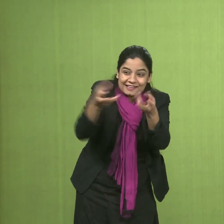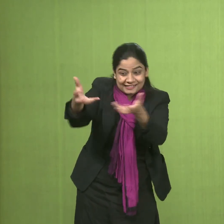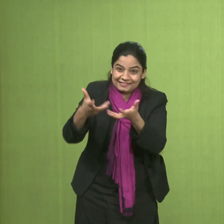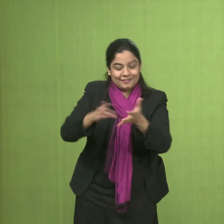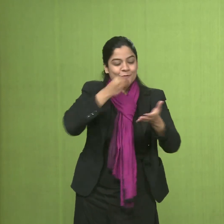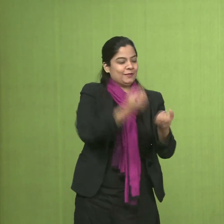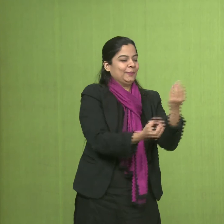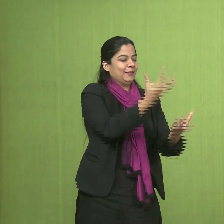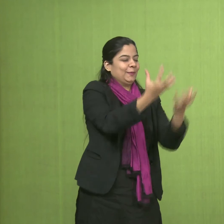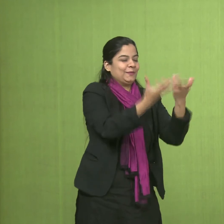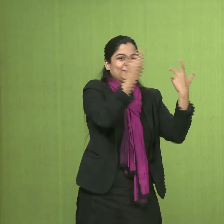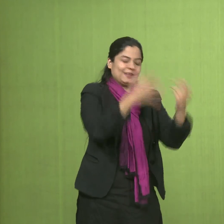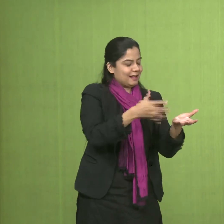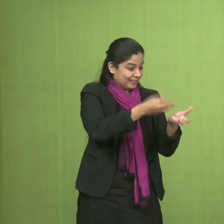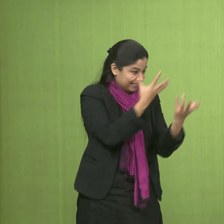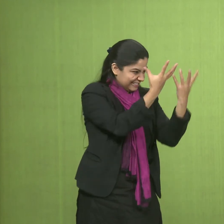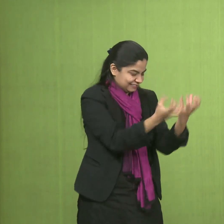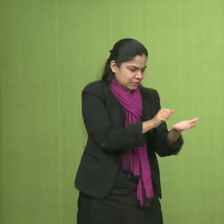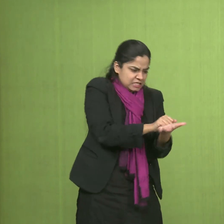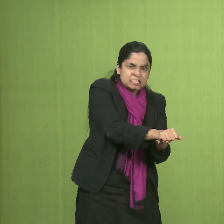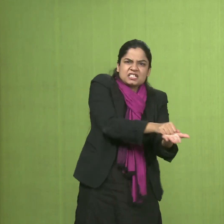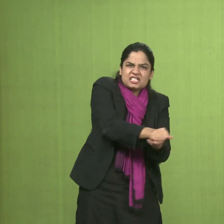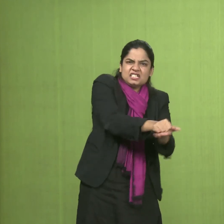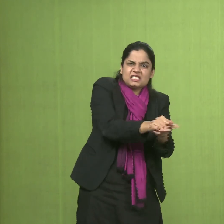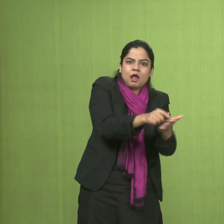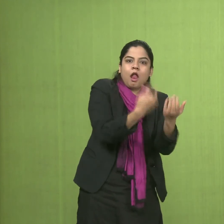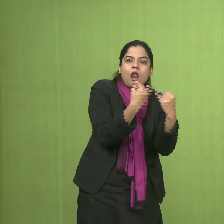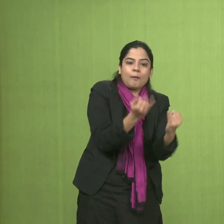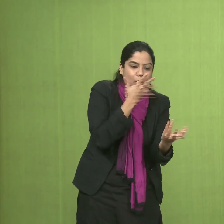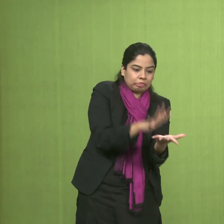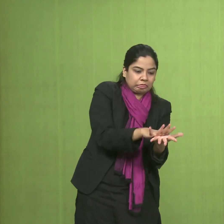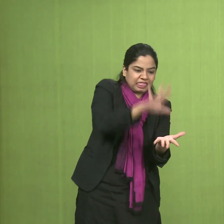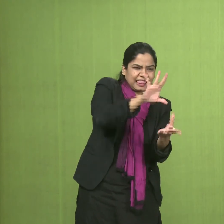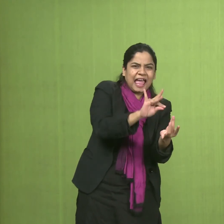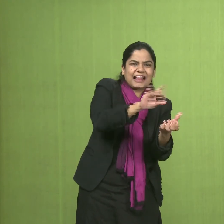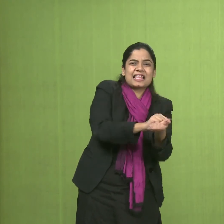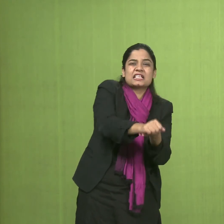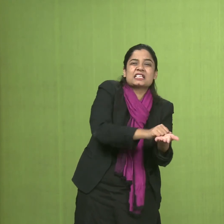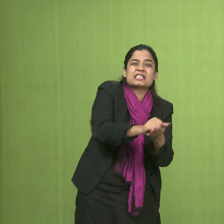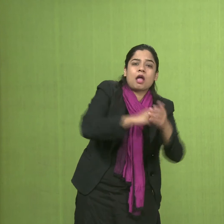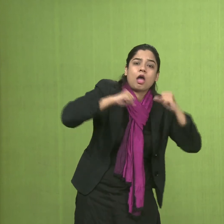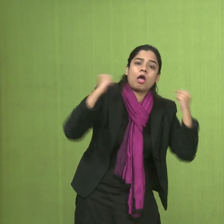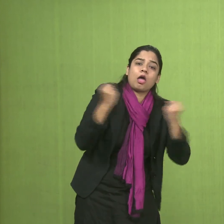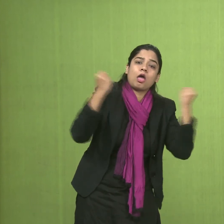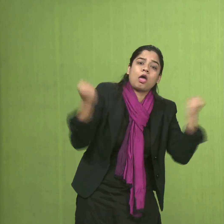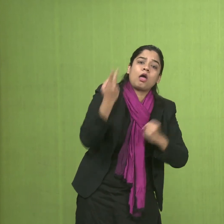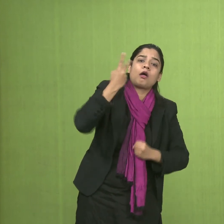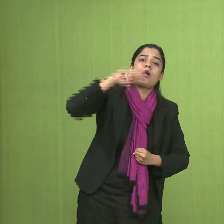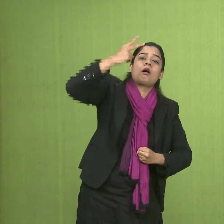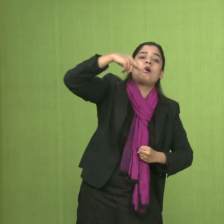there are different kinds of pans as well. Non-stick pans are also there and iron pans are also there, the iron pans can be really